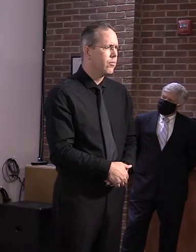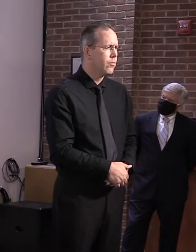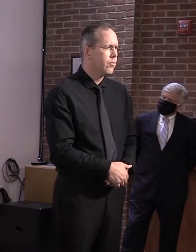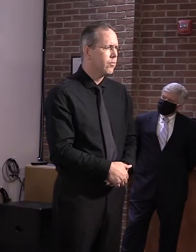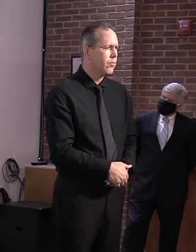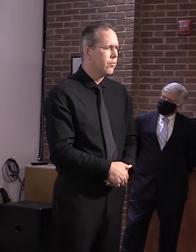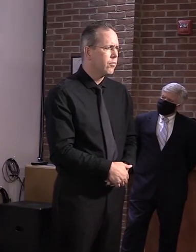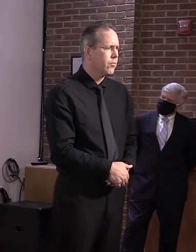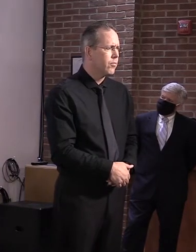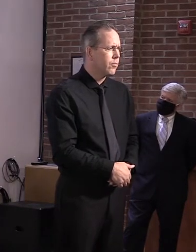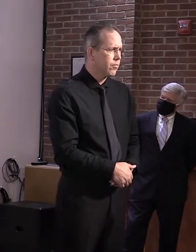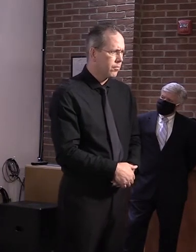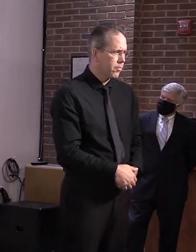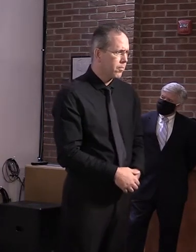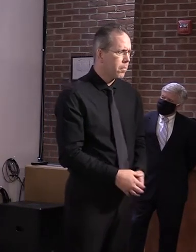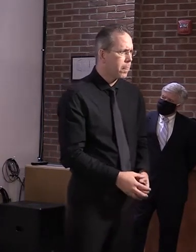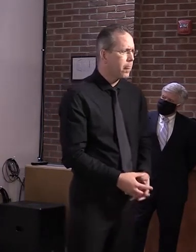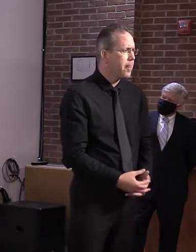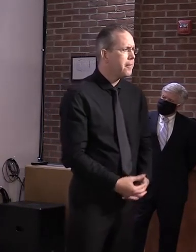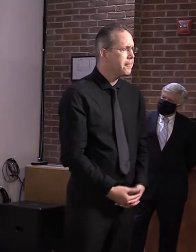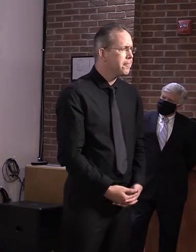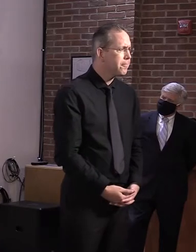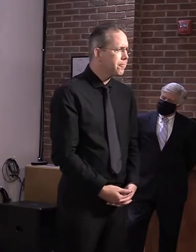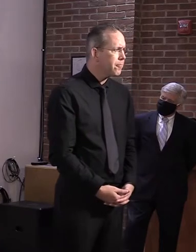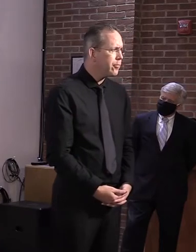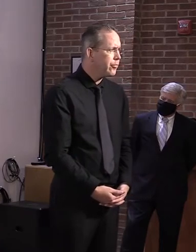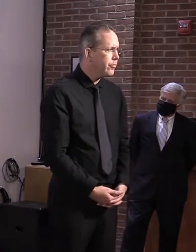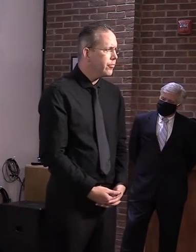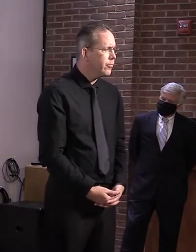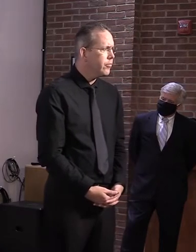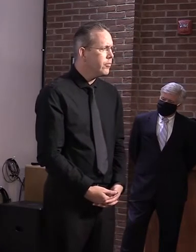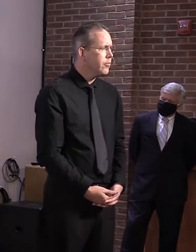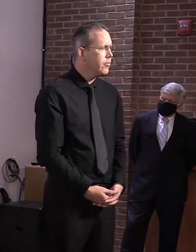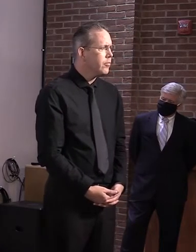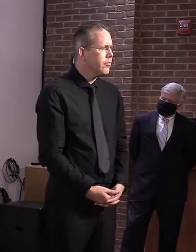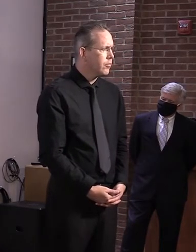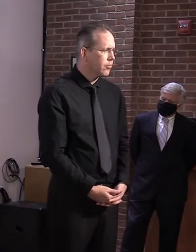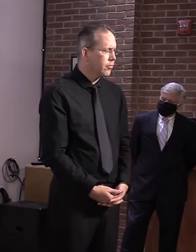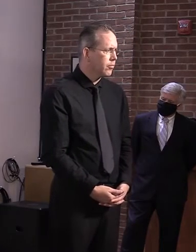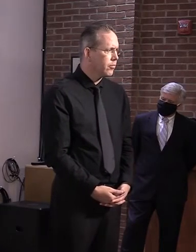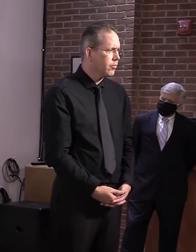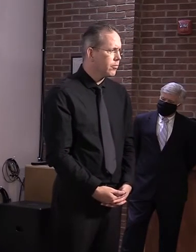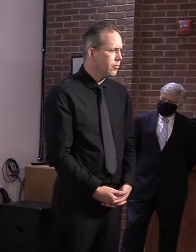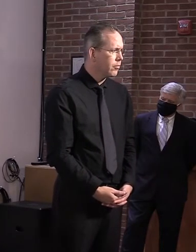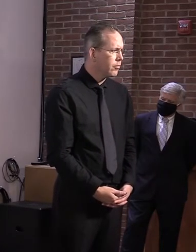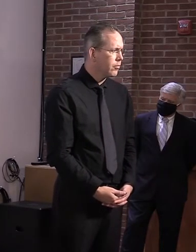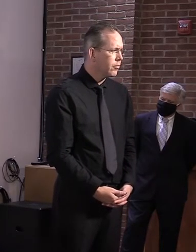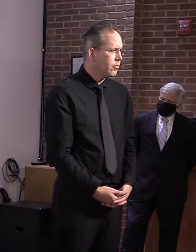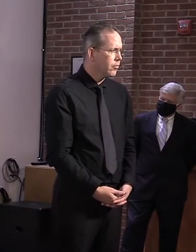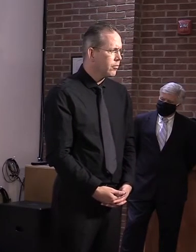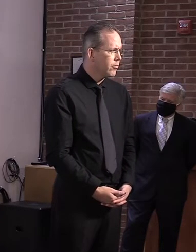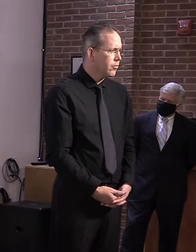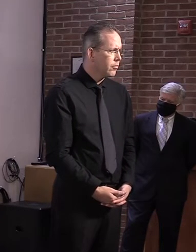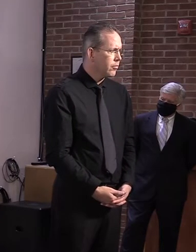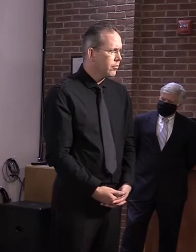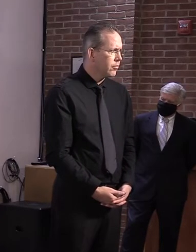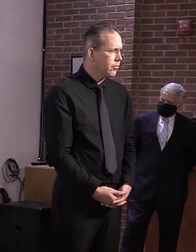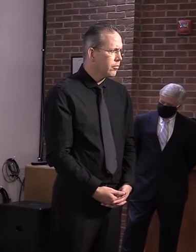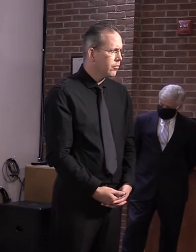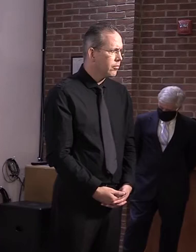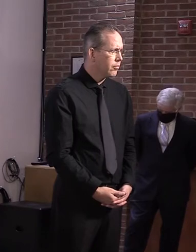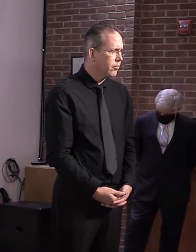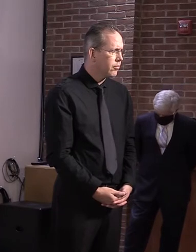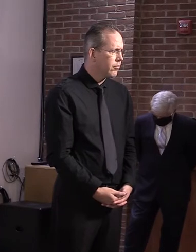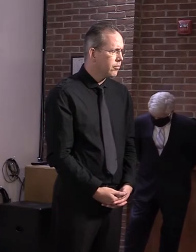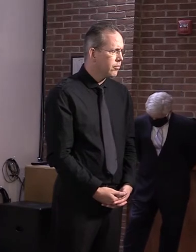of behavior and the way that they should be behaving and getting tested. What is signing a pledge do, how does that change